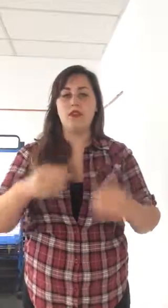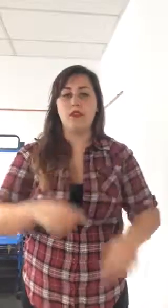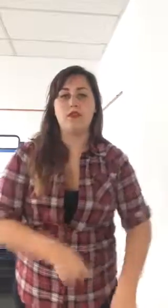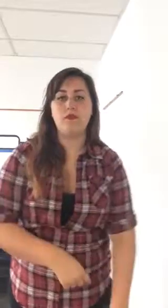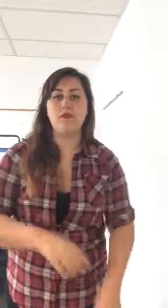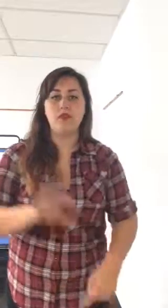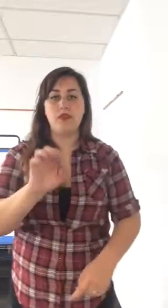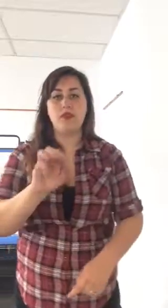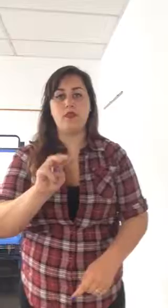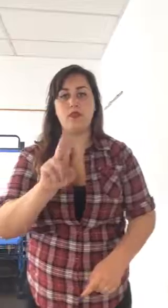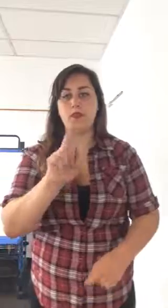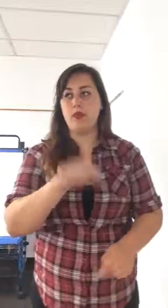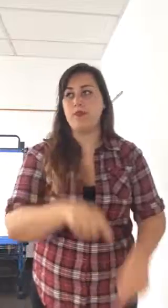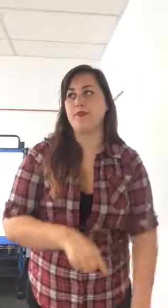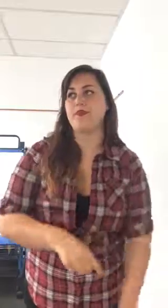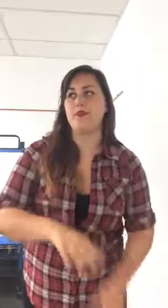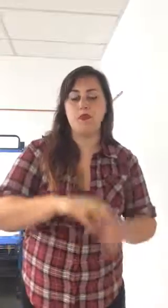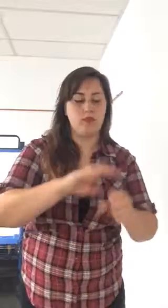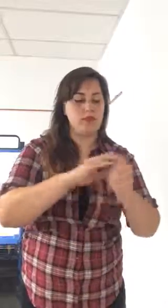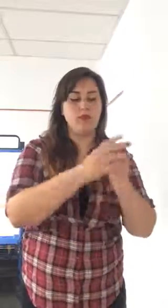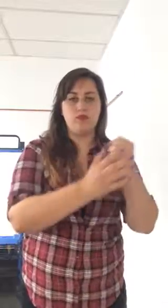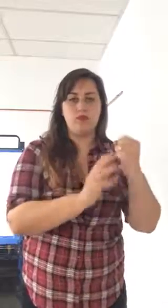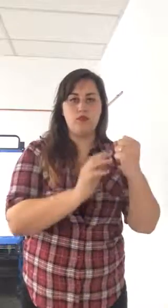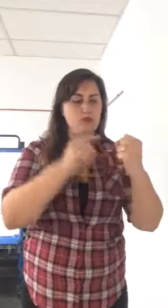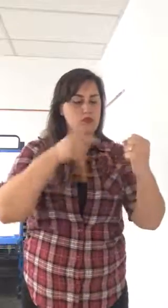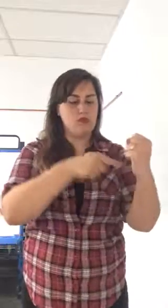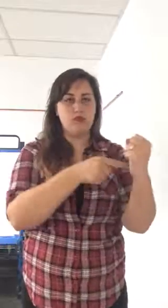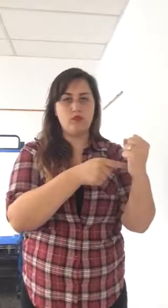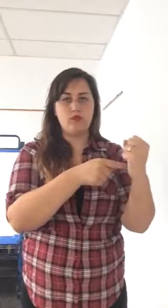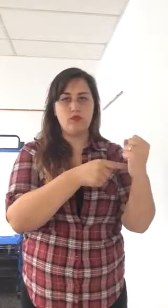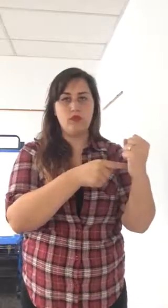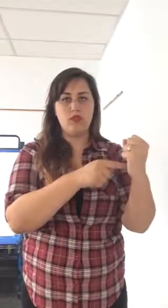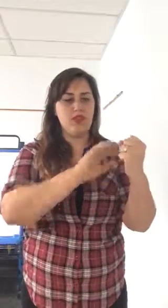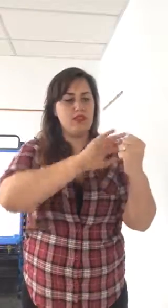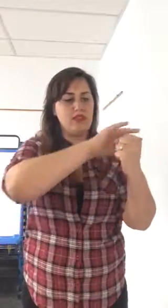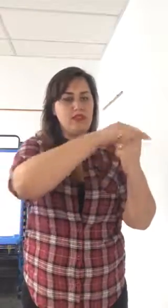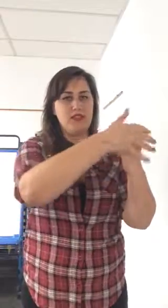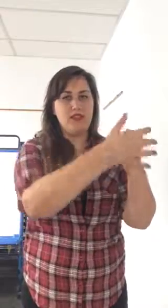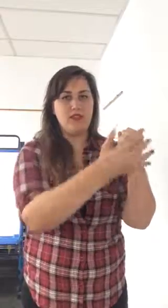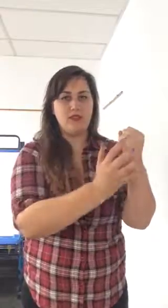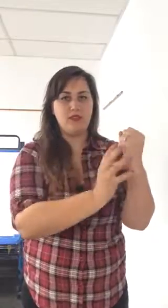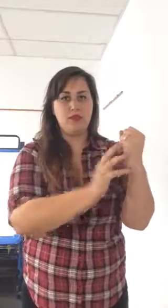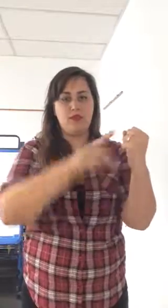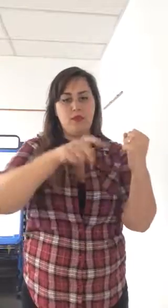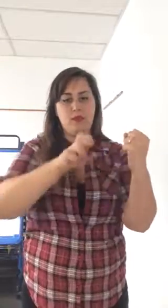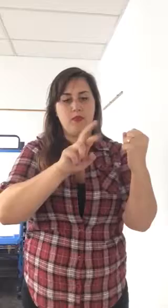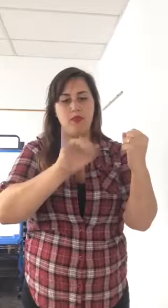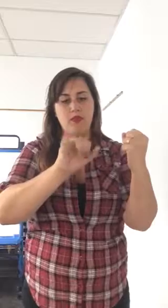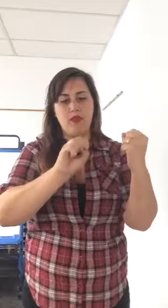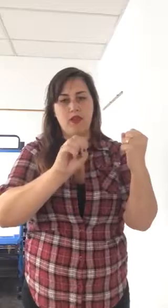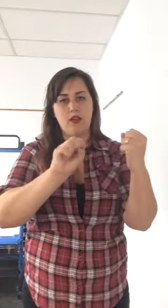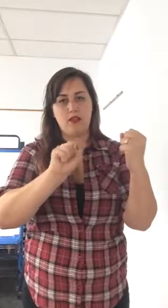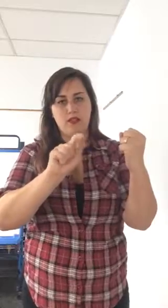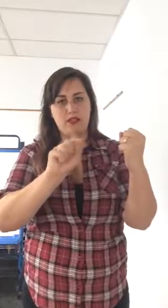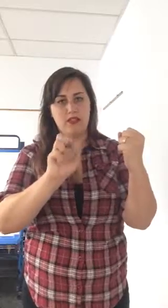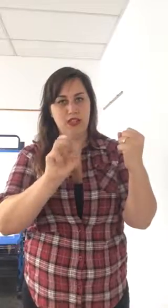bone right here, if I look at this bone is going to be surrounded by a sleeve or a membrane that's called the periosteum. Now, what's the purpose, or what do you